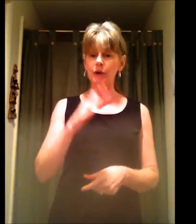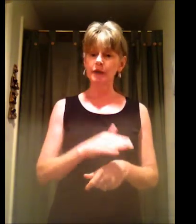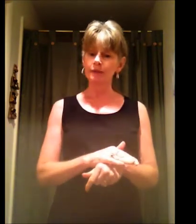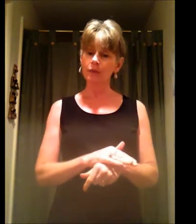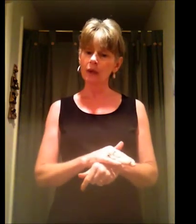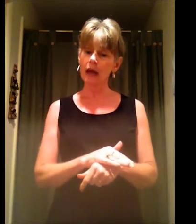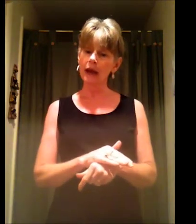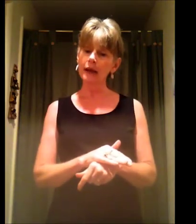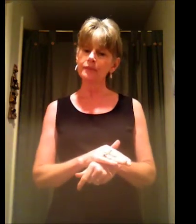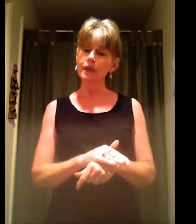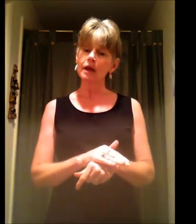forward, okay?